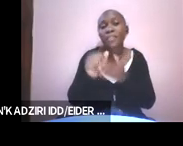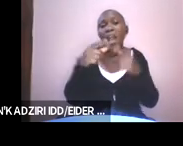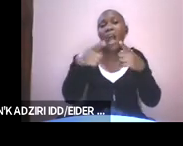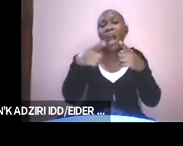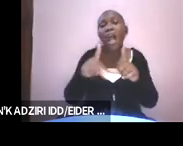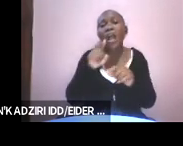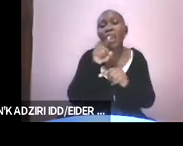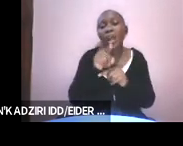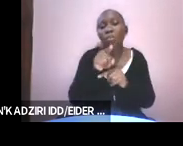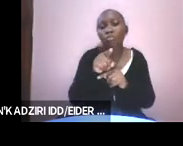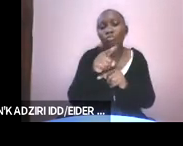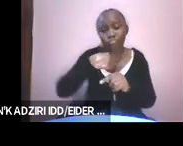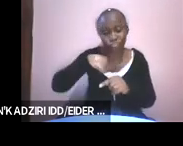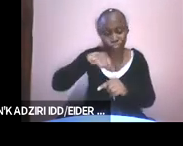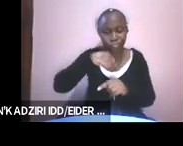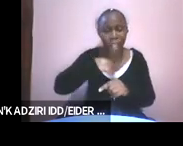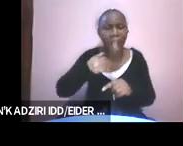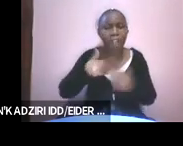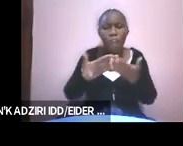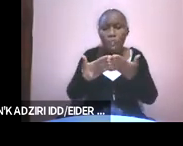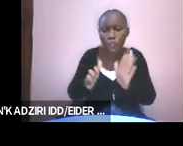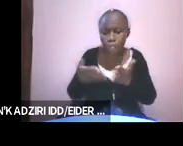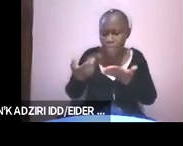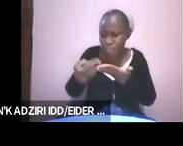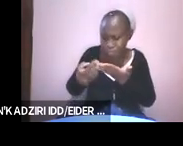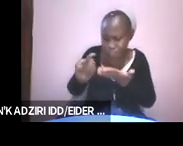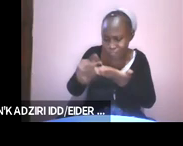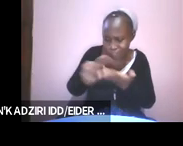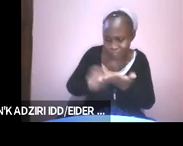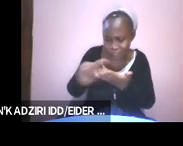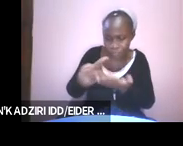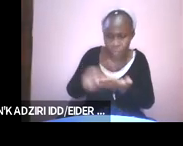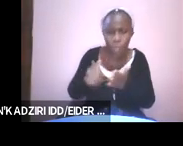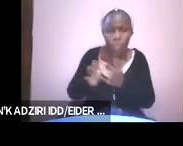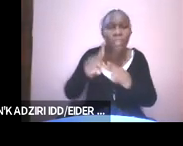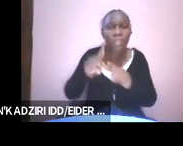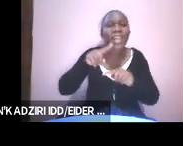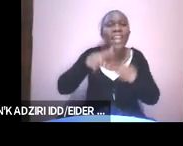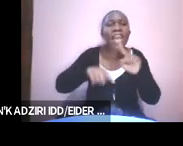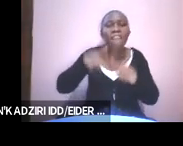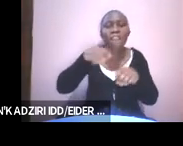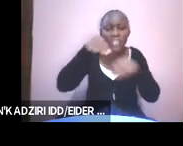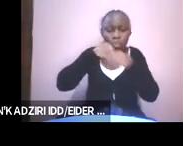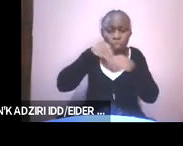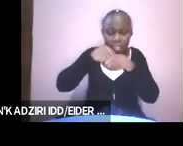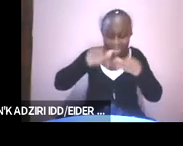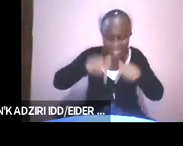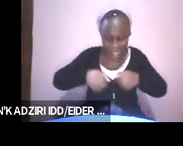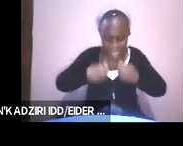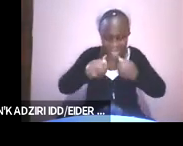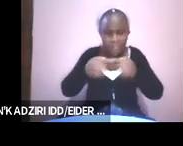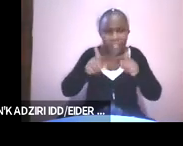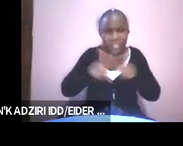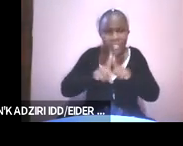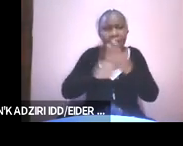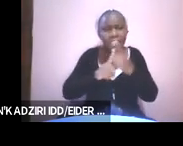to have open dialogue with this diversity, even within ourselves and within even the hierarchies that are in Africa